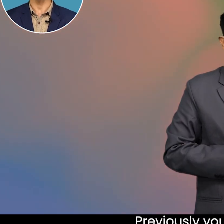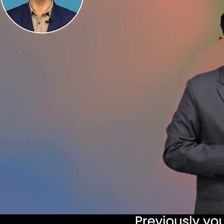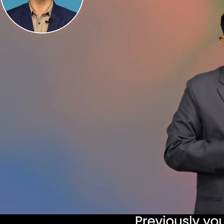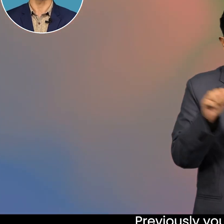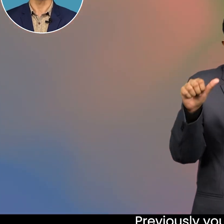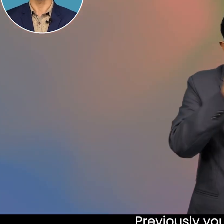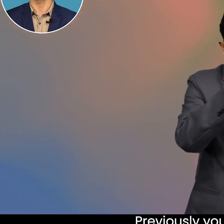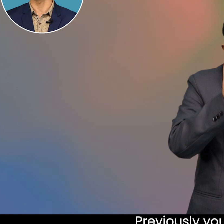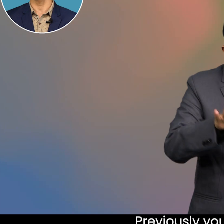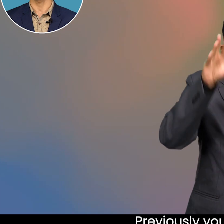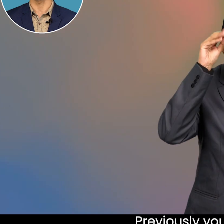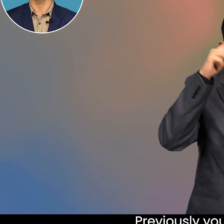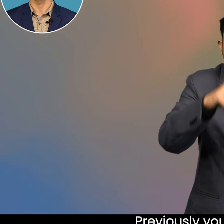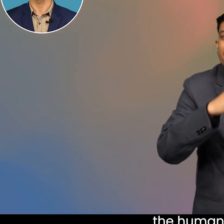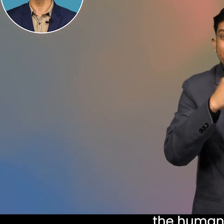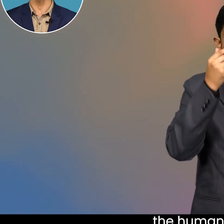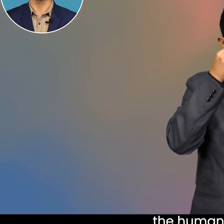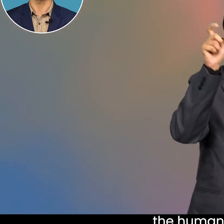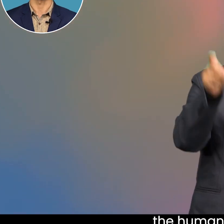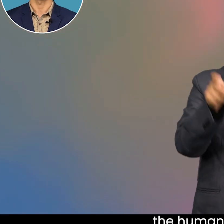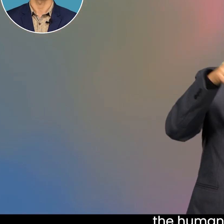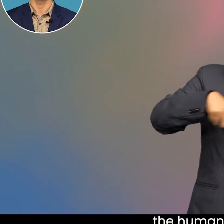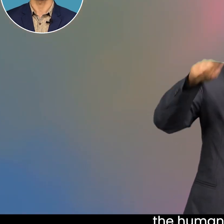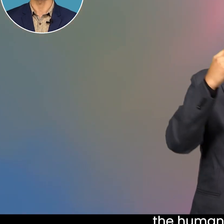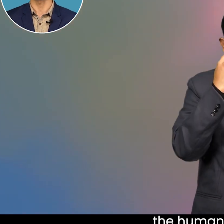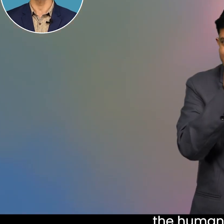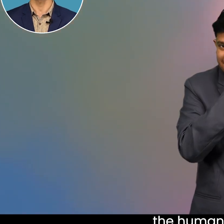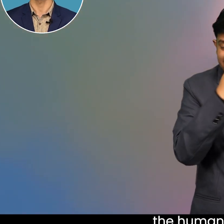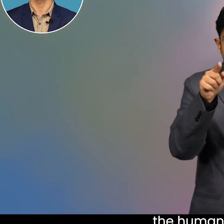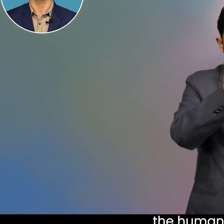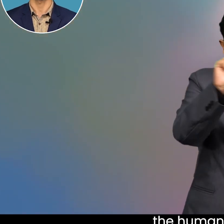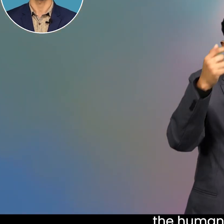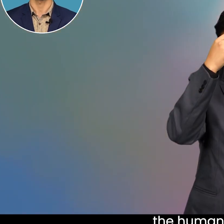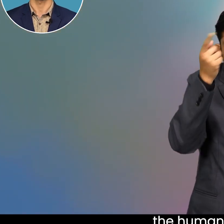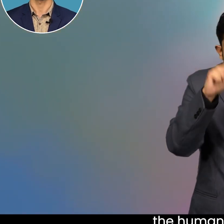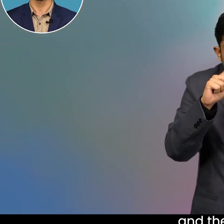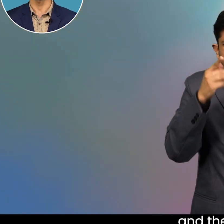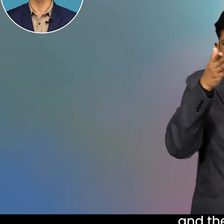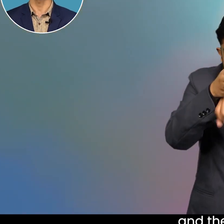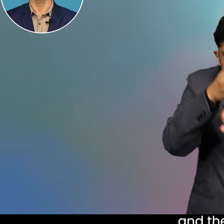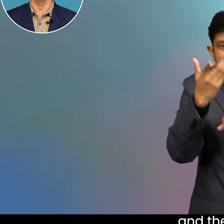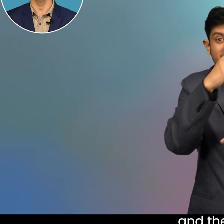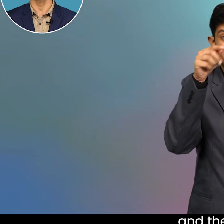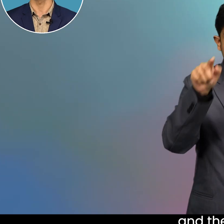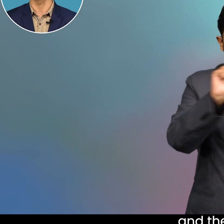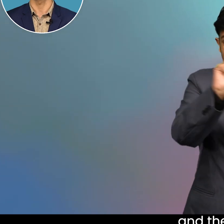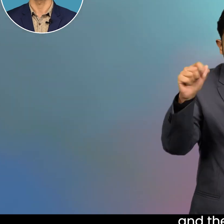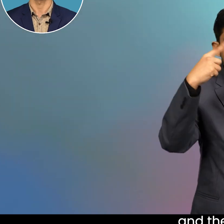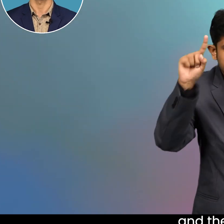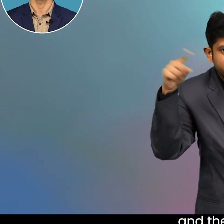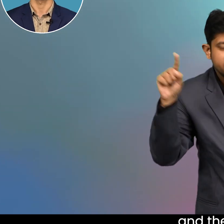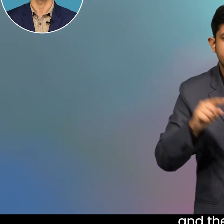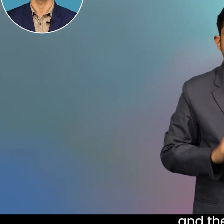Previously, you have learnt about human eye, their defects and their corrections.